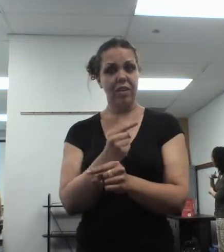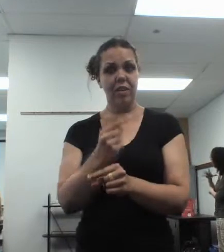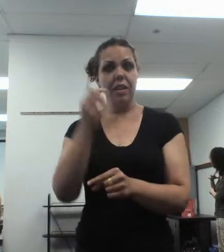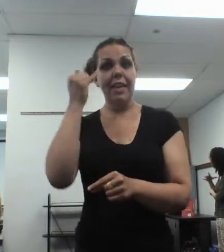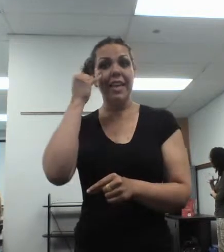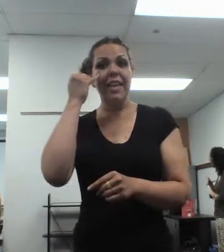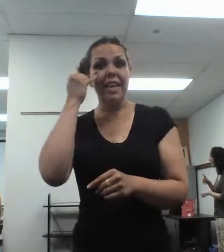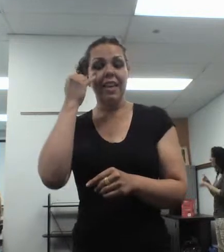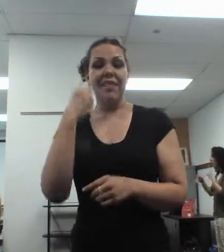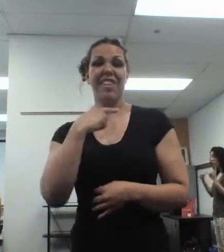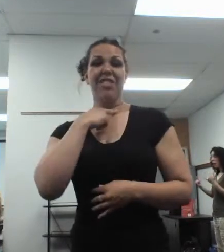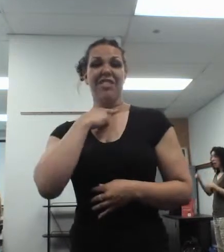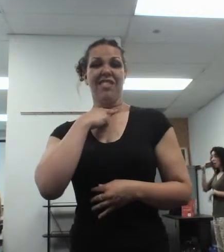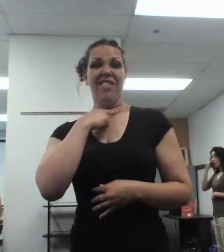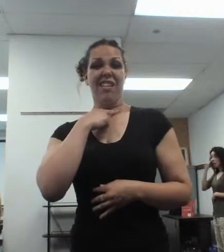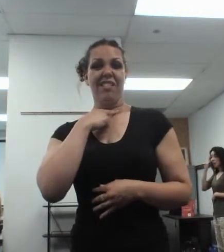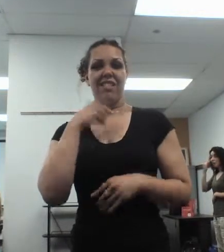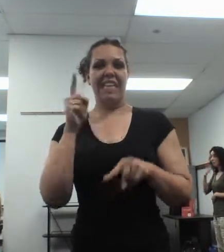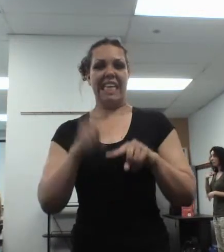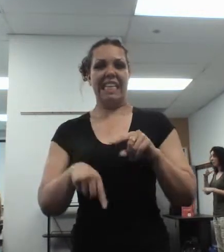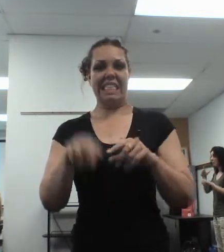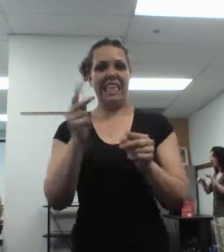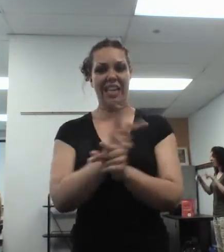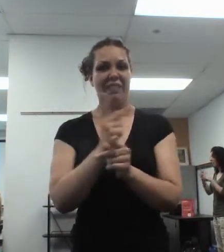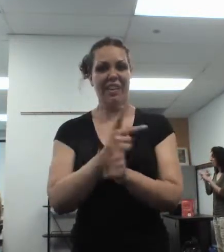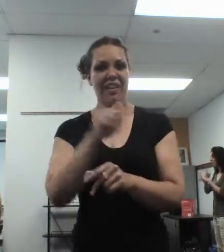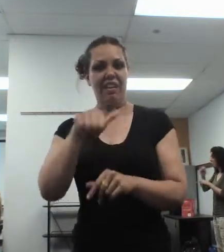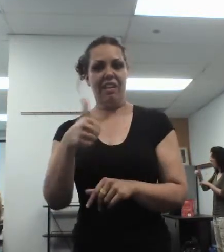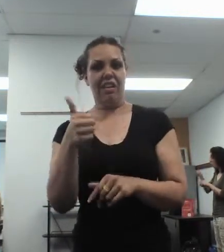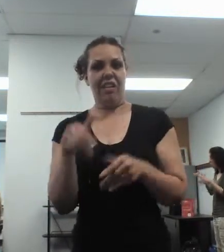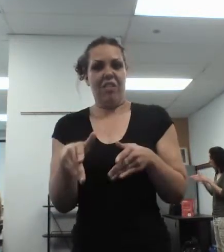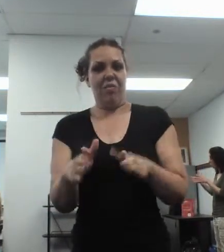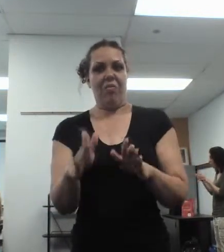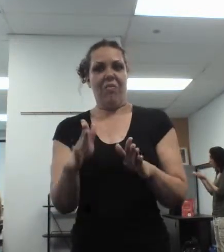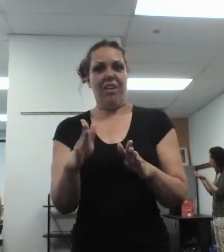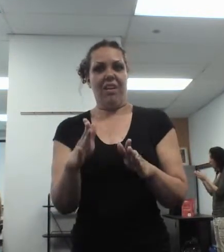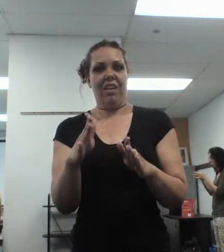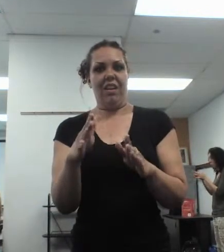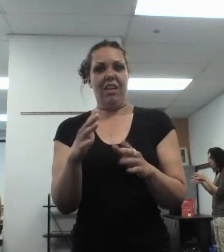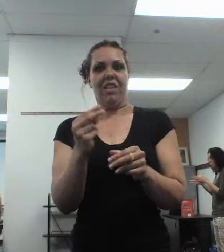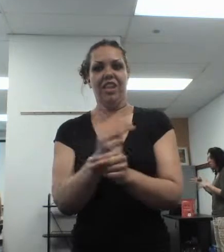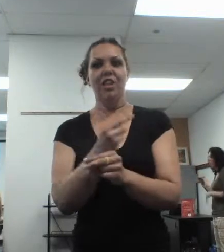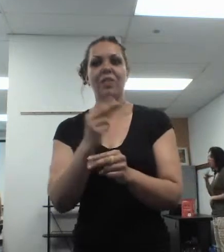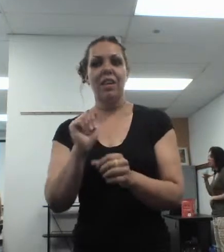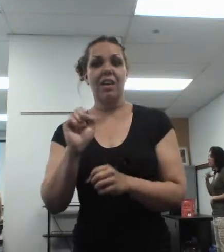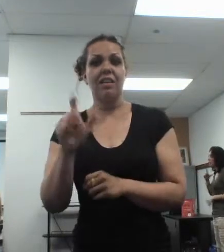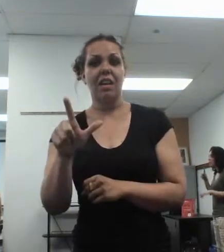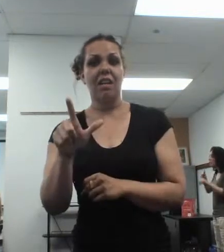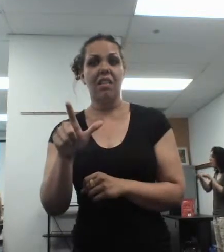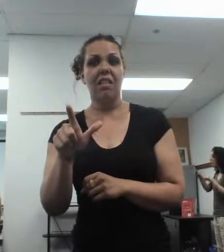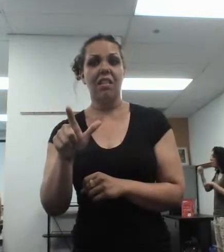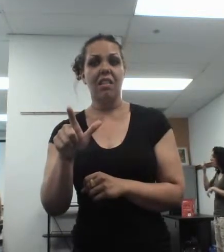a rhetorical. I'm okay with that. If you're getting a little crazy and you're using them too much as a crutch, I'll tell you. Okay, but go